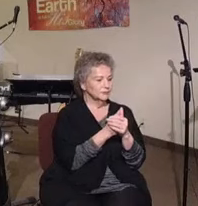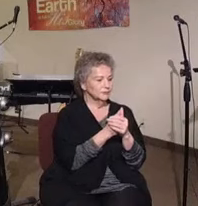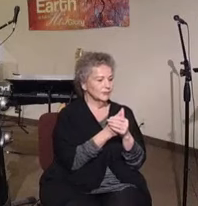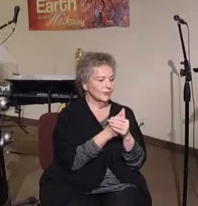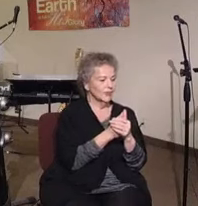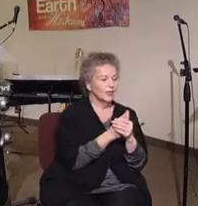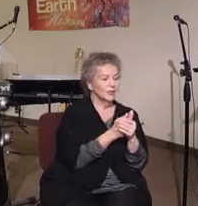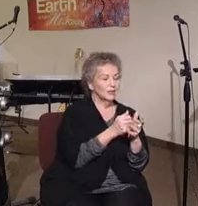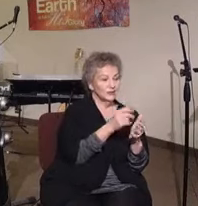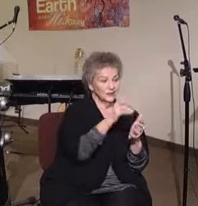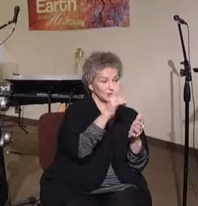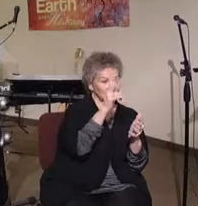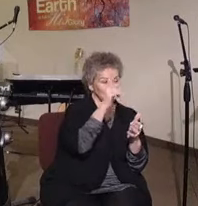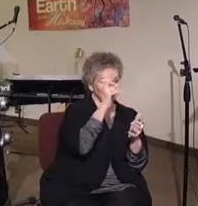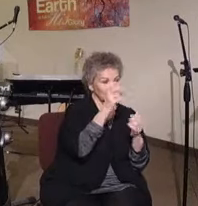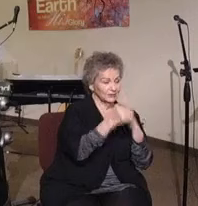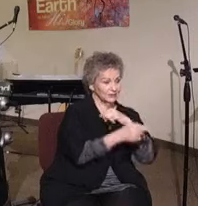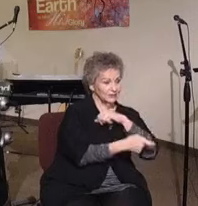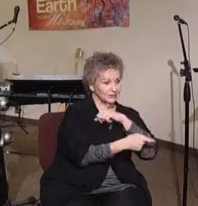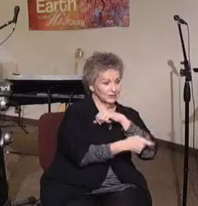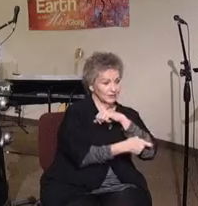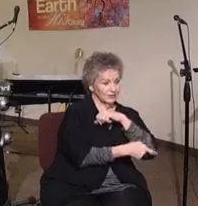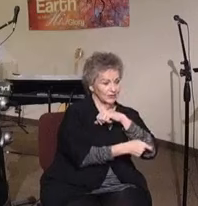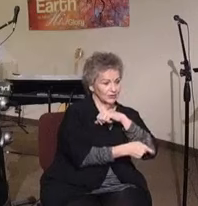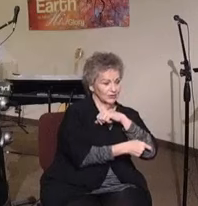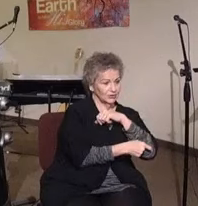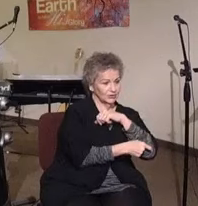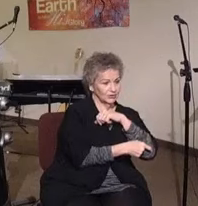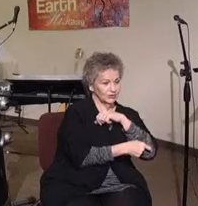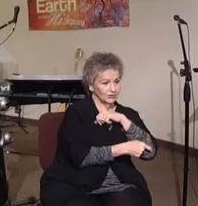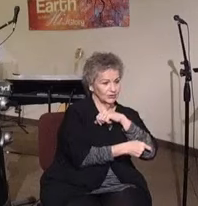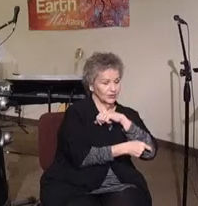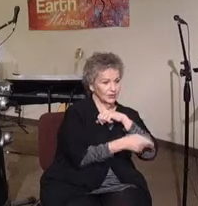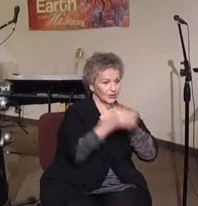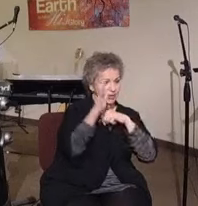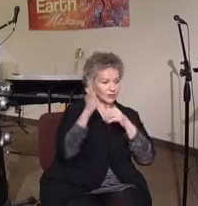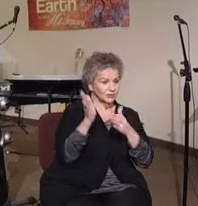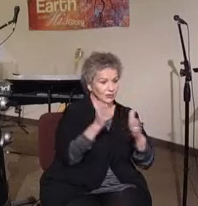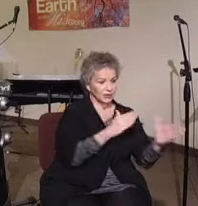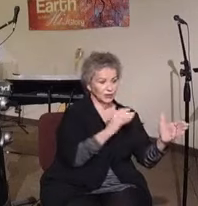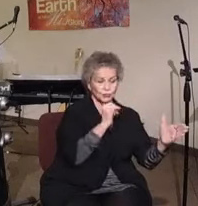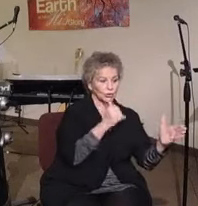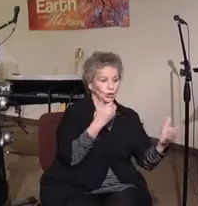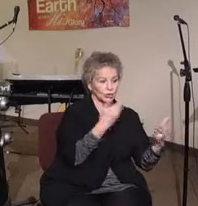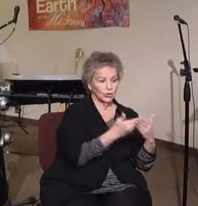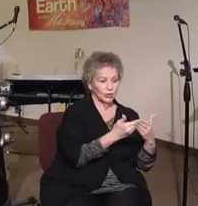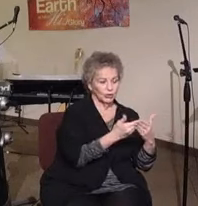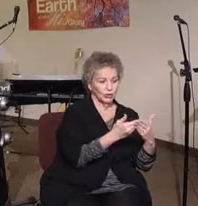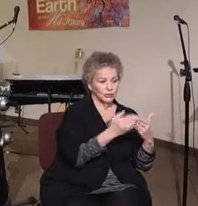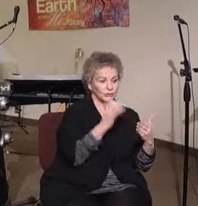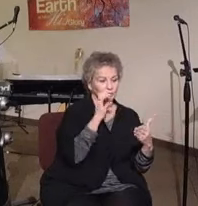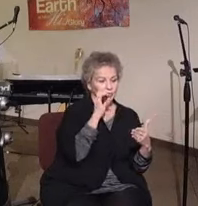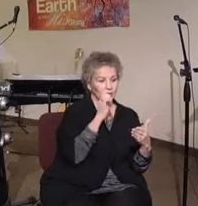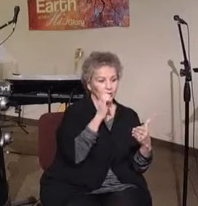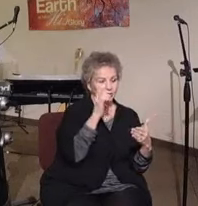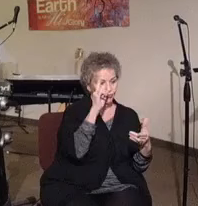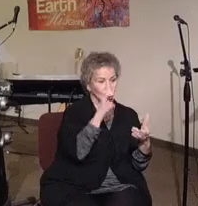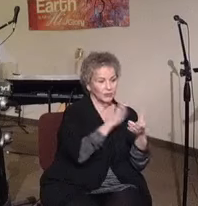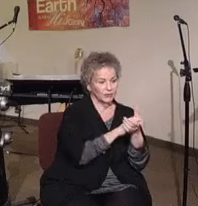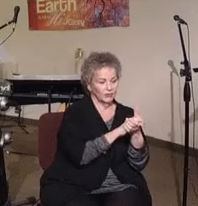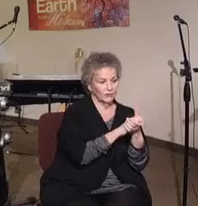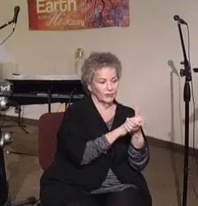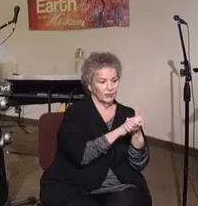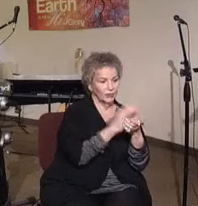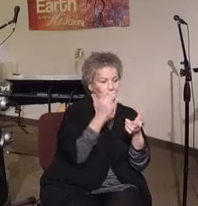for Eve to believe God's plans for her were not good because God was withholding something